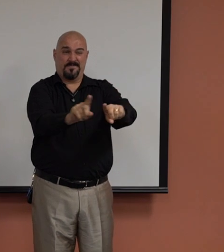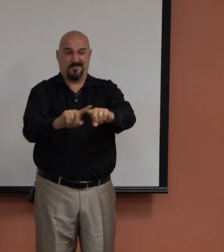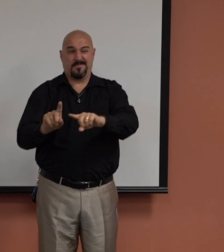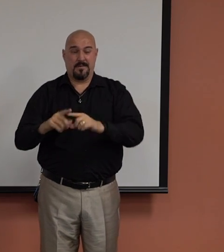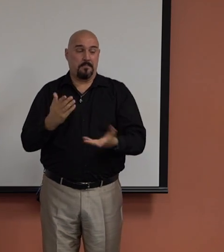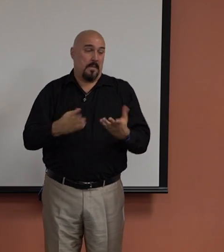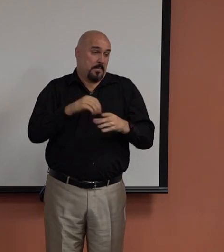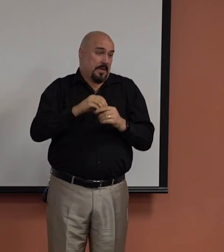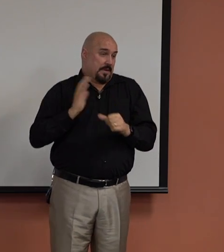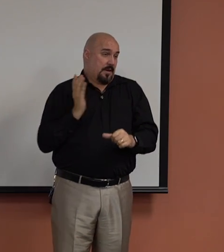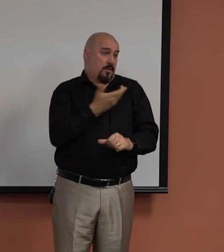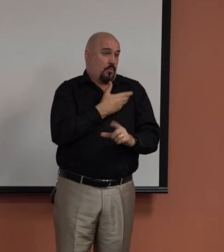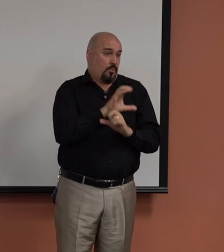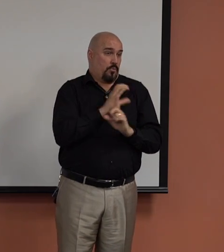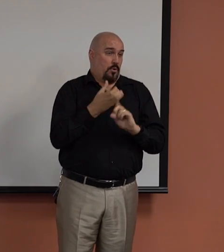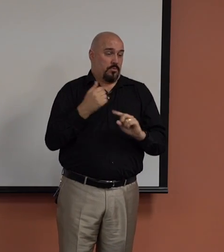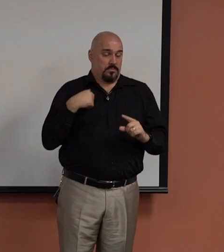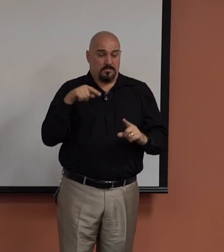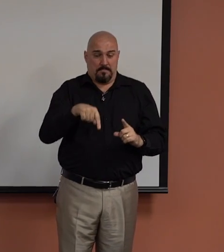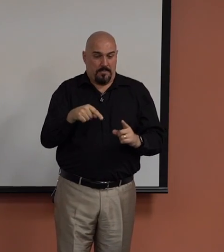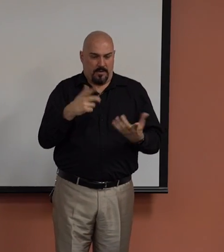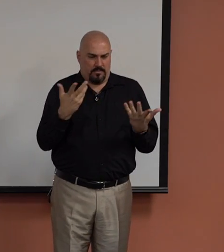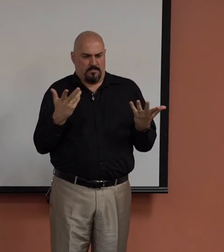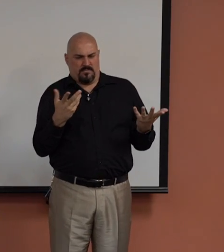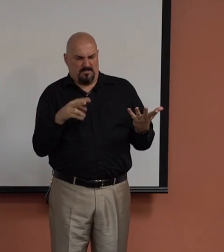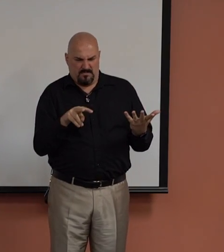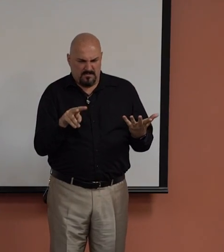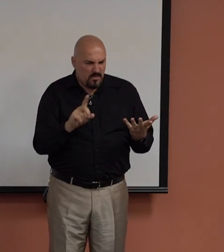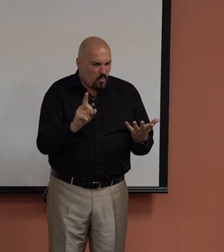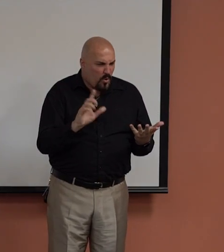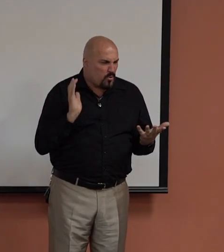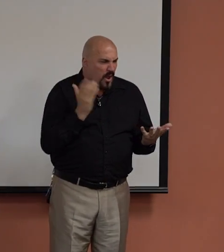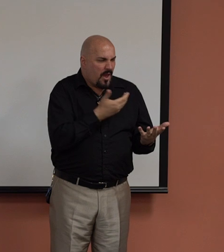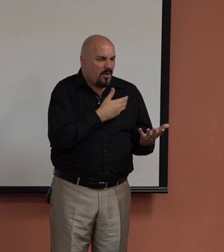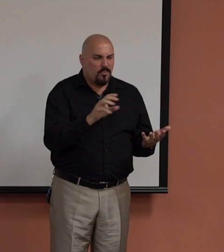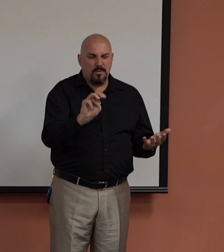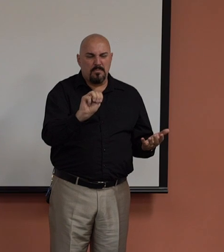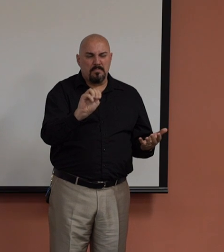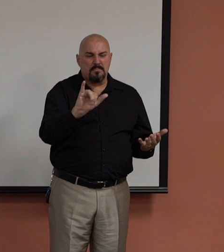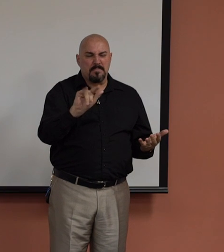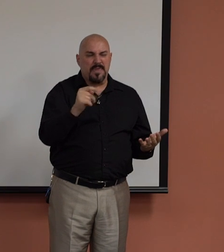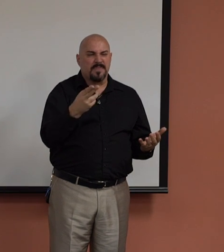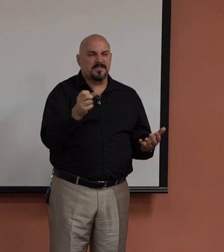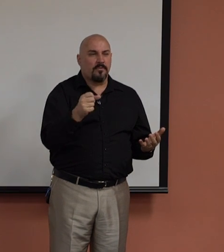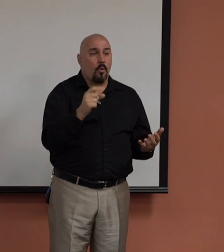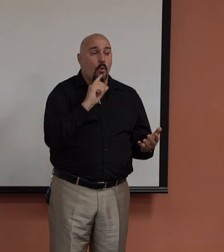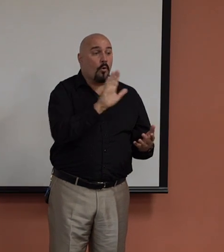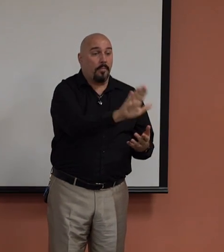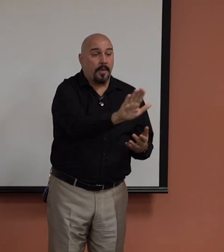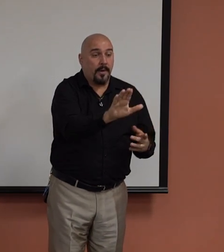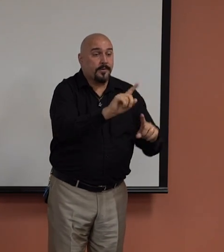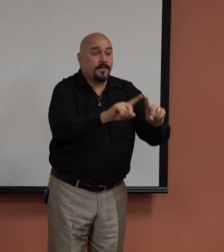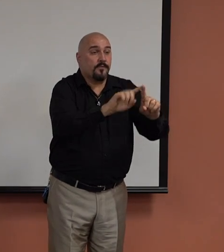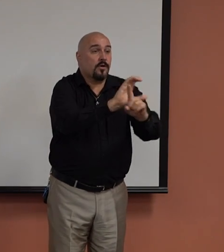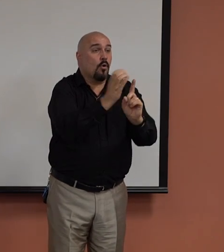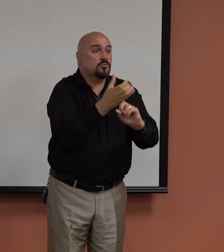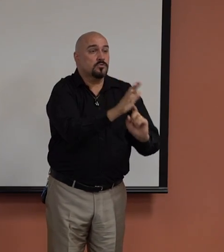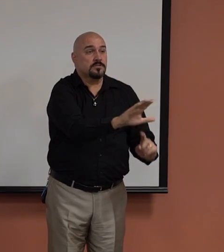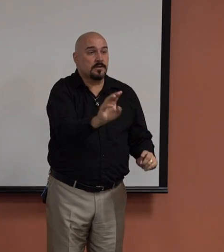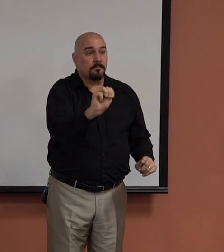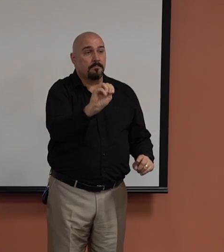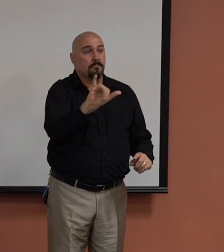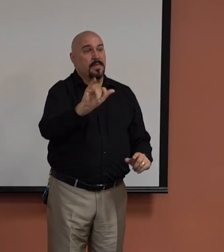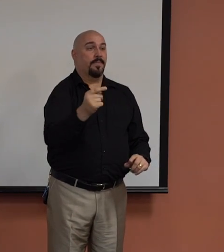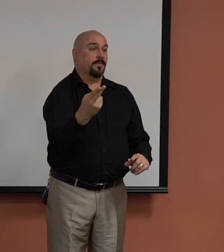culture of what those myths are. And so I didn't really know how to help